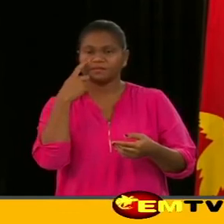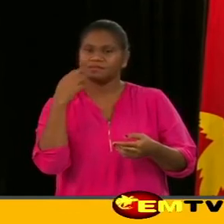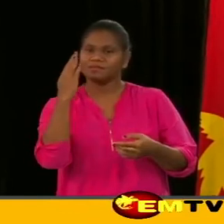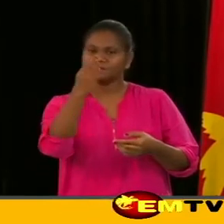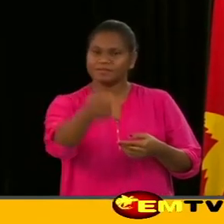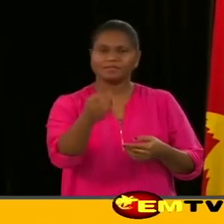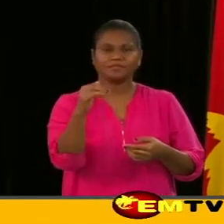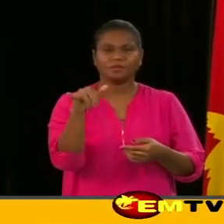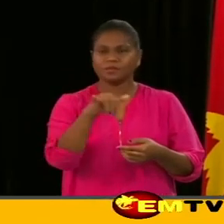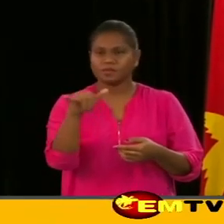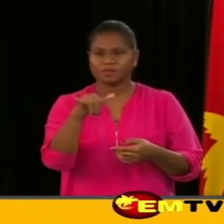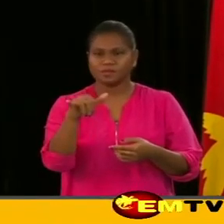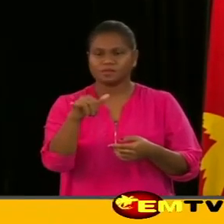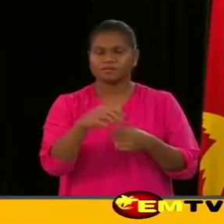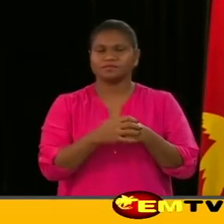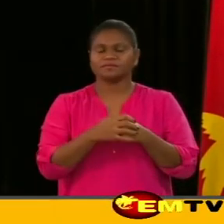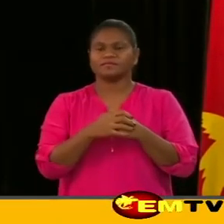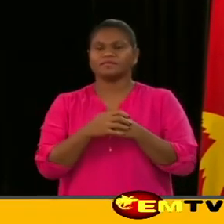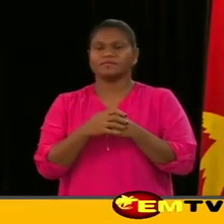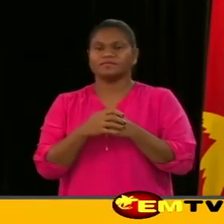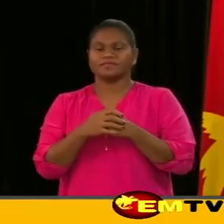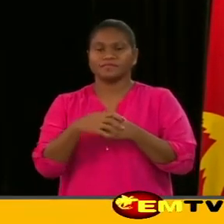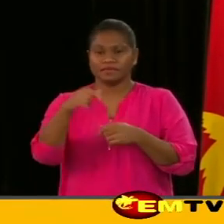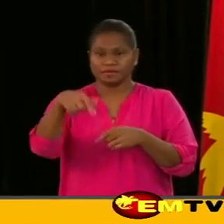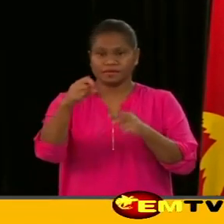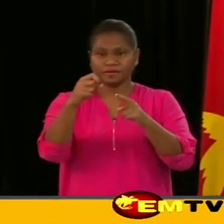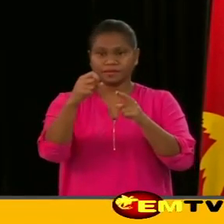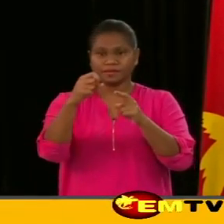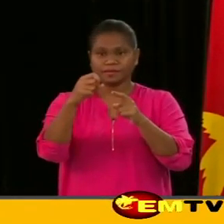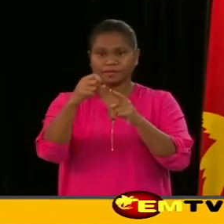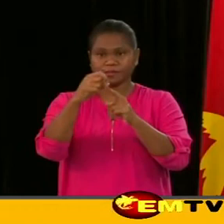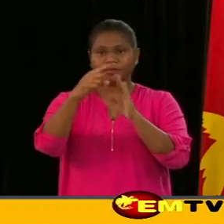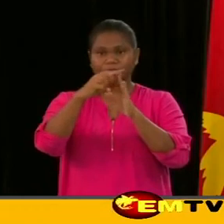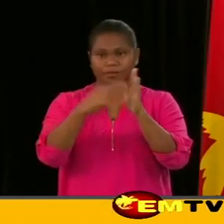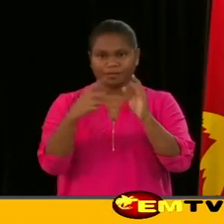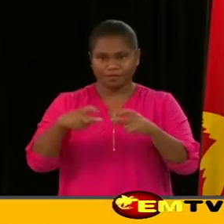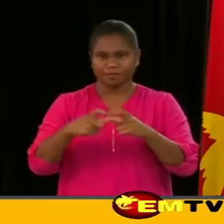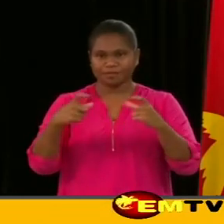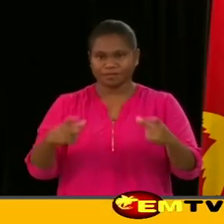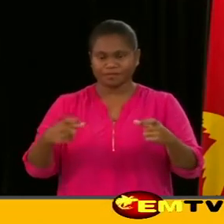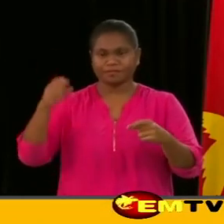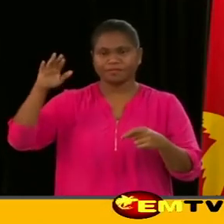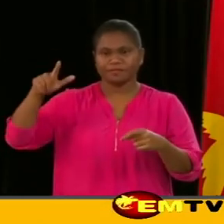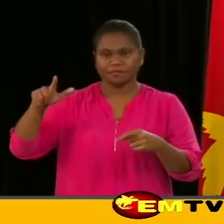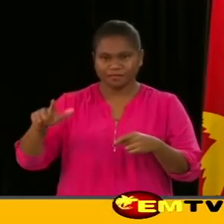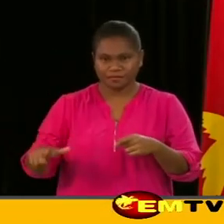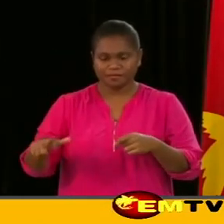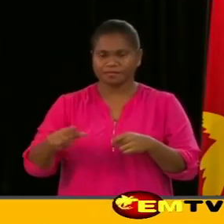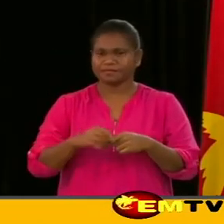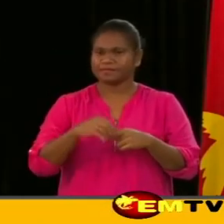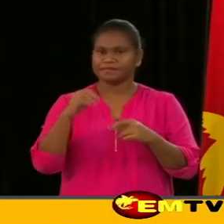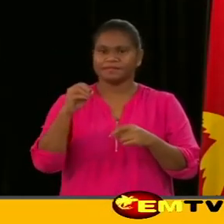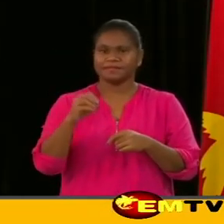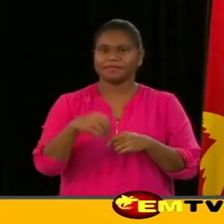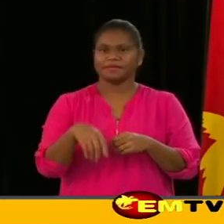we call the hot spot, if you like, settings of Port Moresby and Lae, and they are potential hot spots, so we